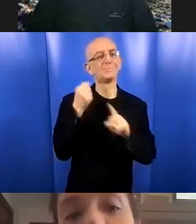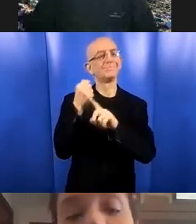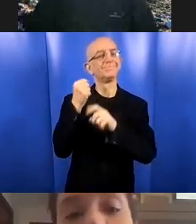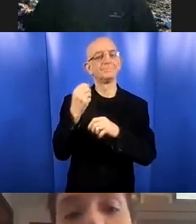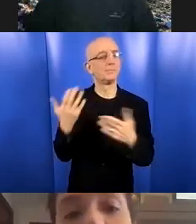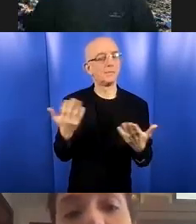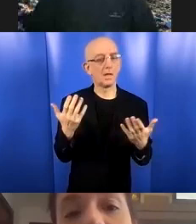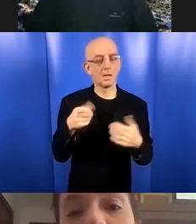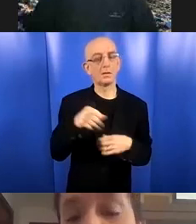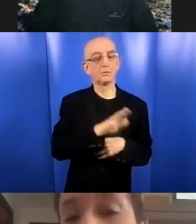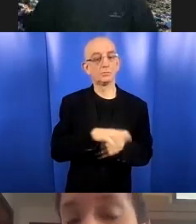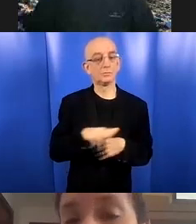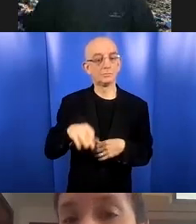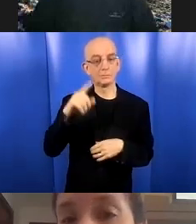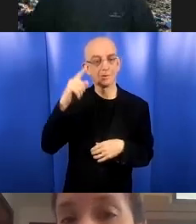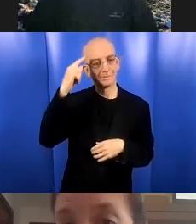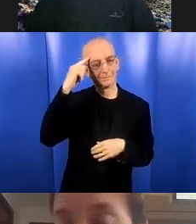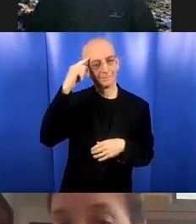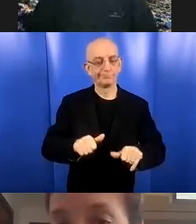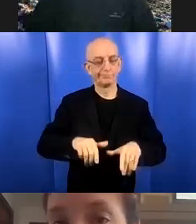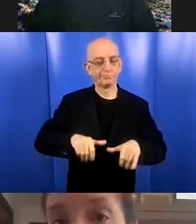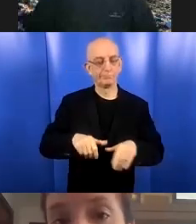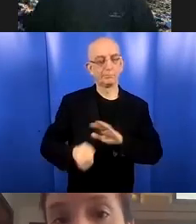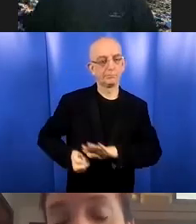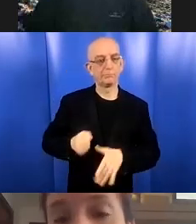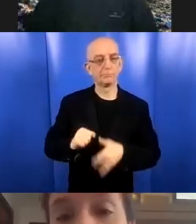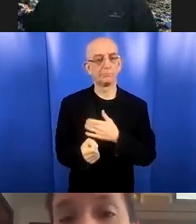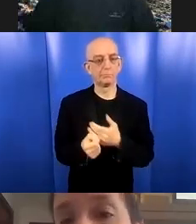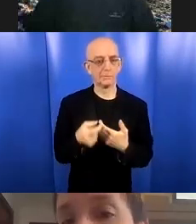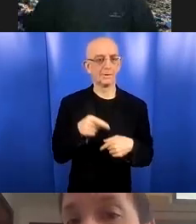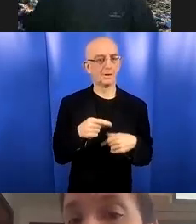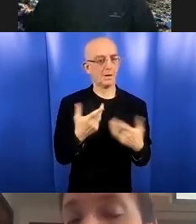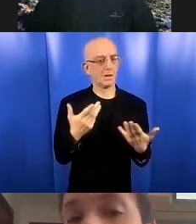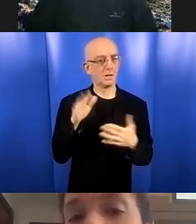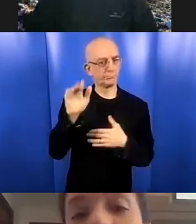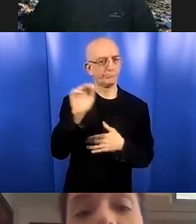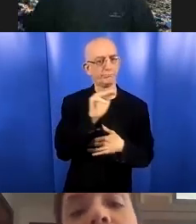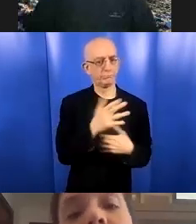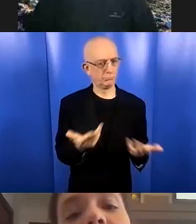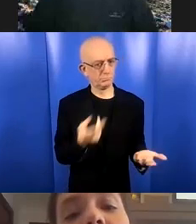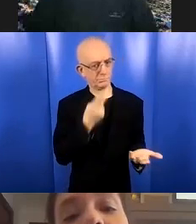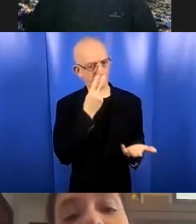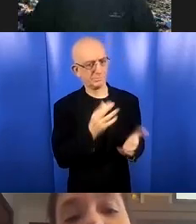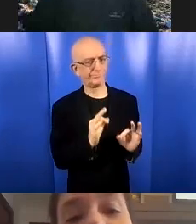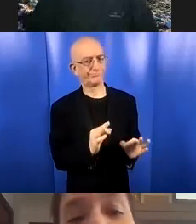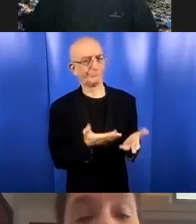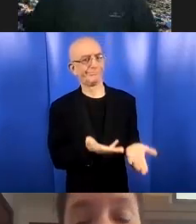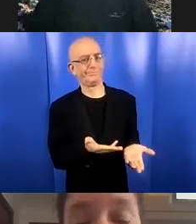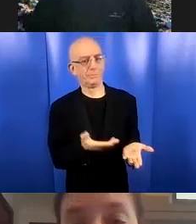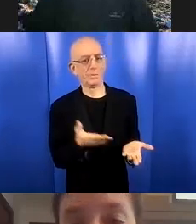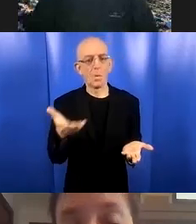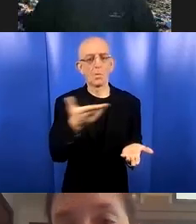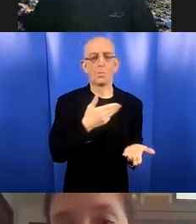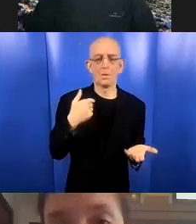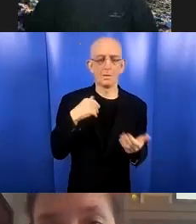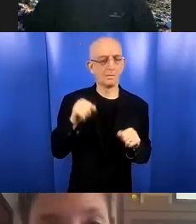know that there are different aspects that we still need to develop research on this, I think it is very important